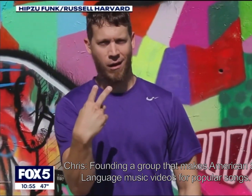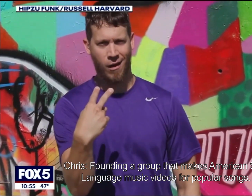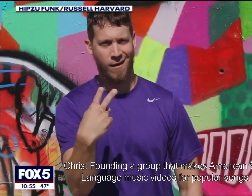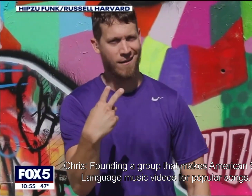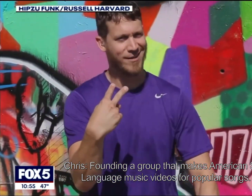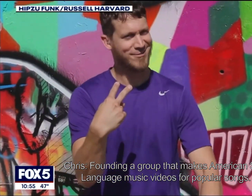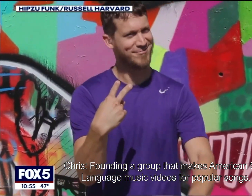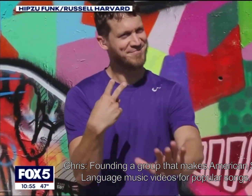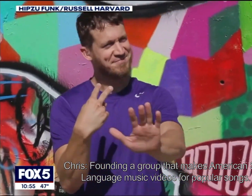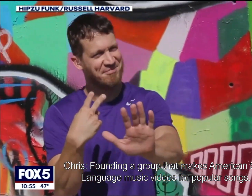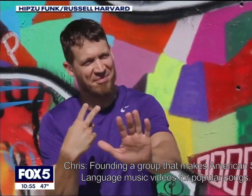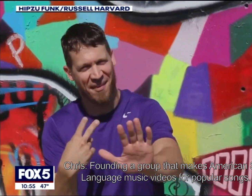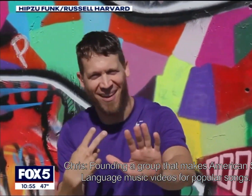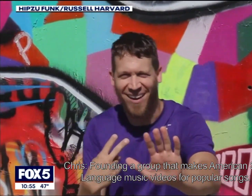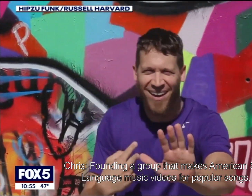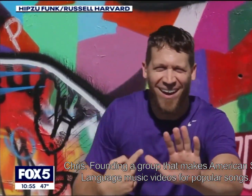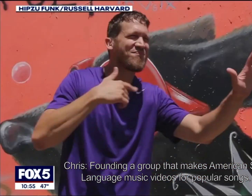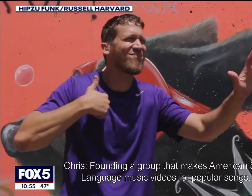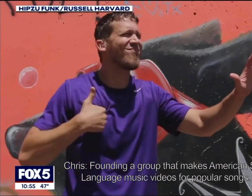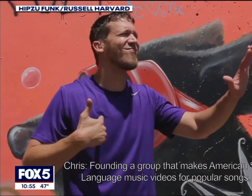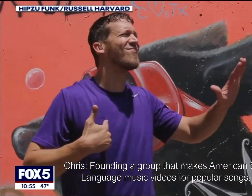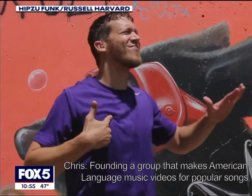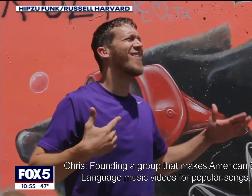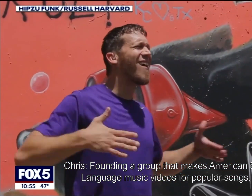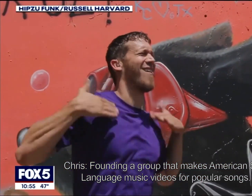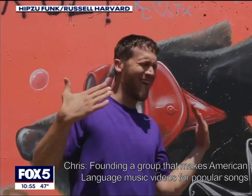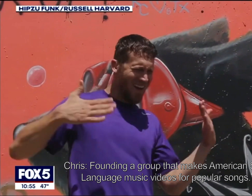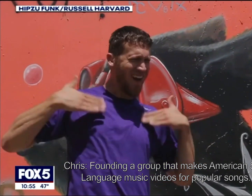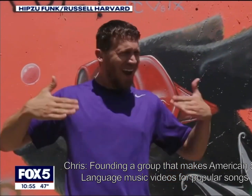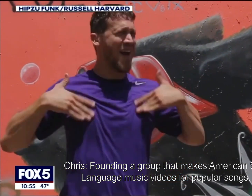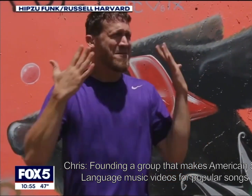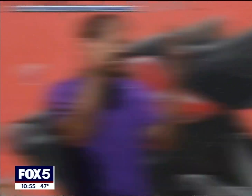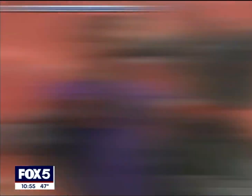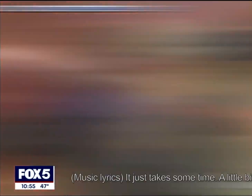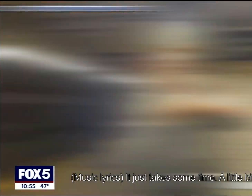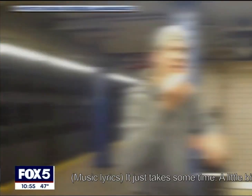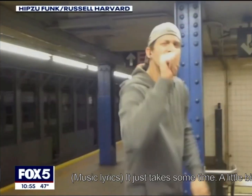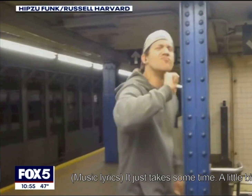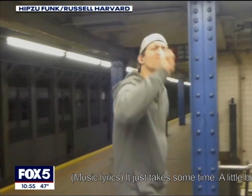Founding a group that made American Sign Language music videos for popular songs.